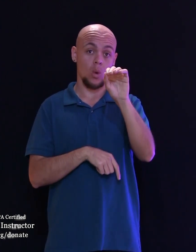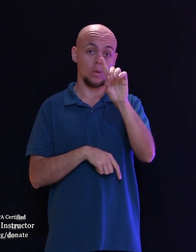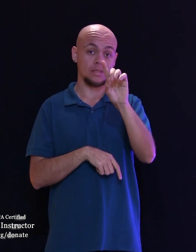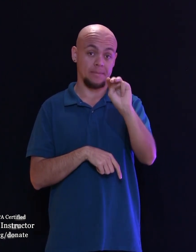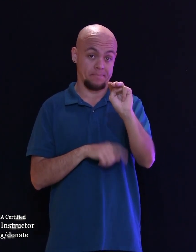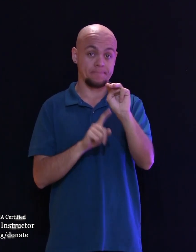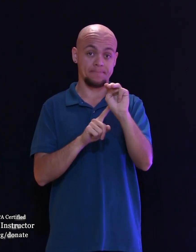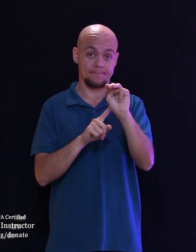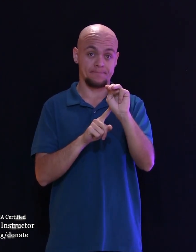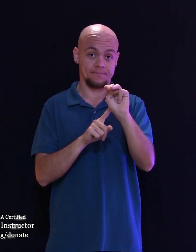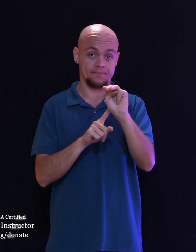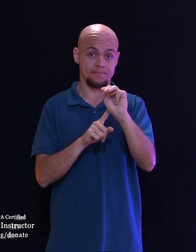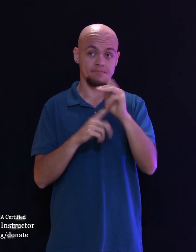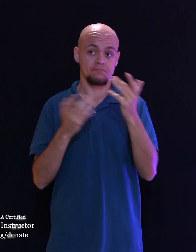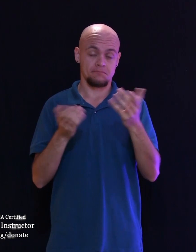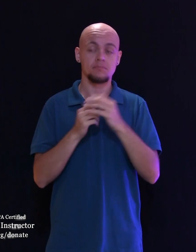Ministry,